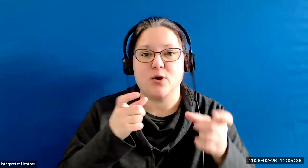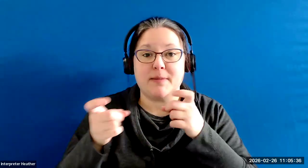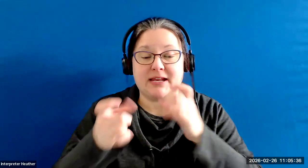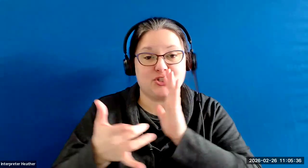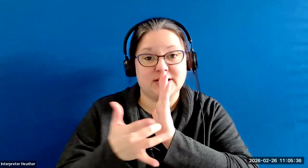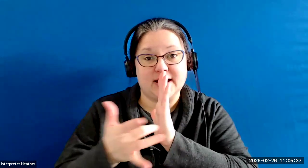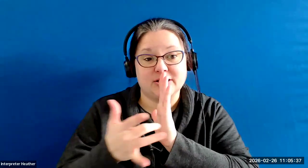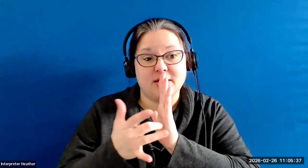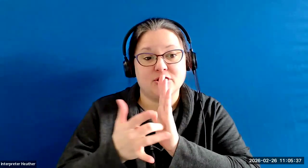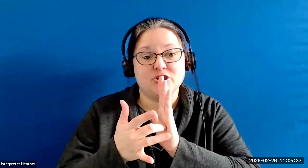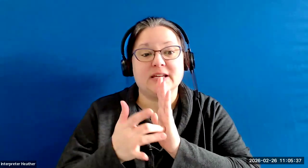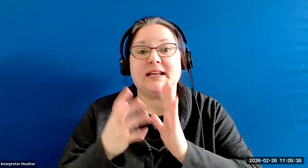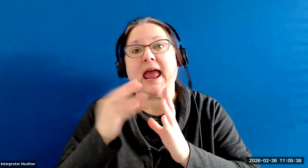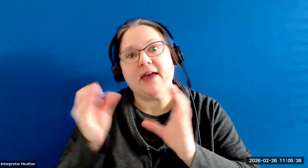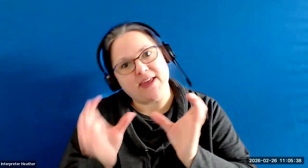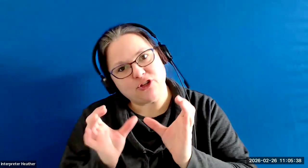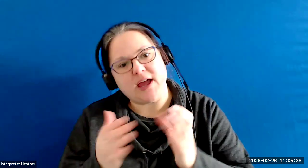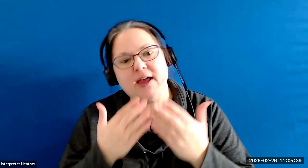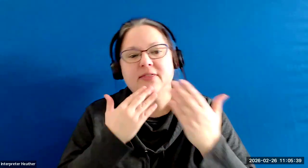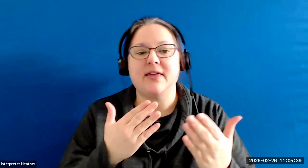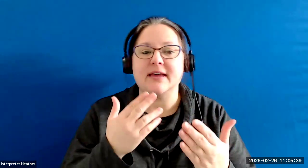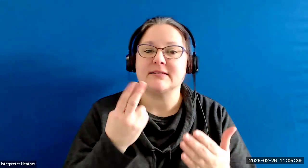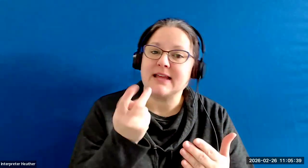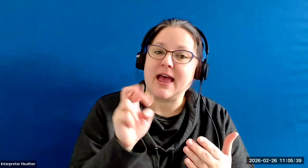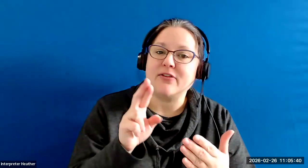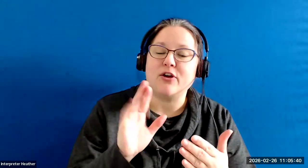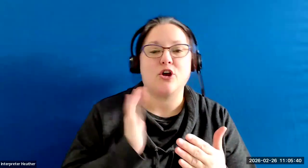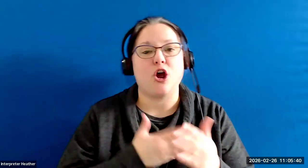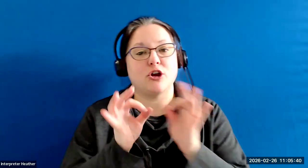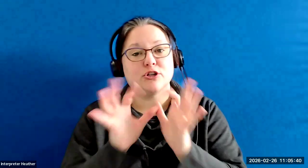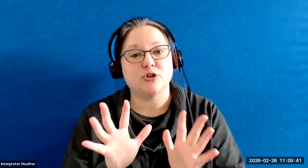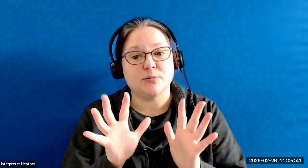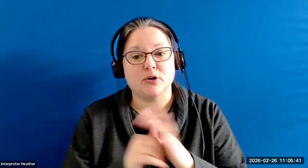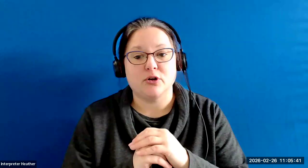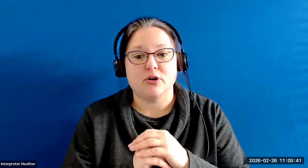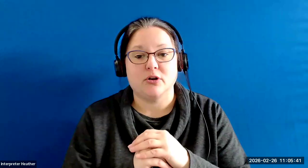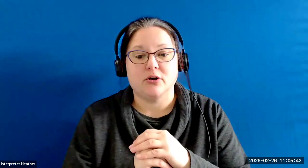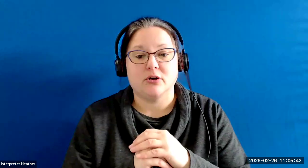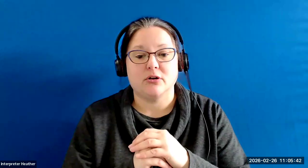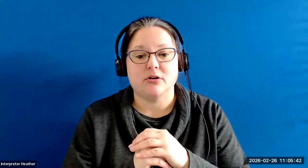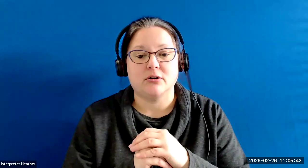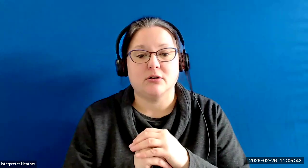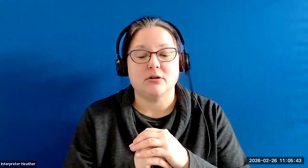tech and the chat. And thanks to Heather, our ASL interpreter.